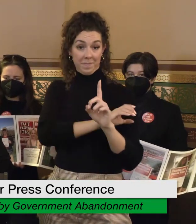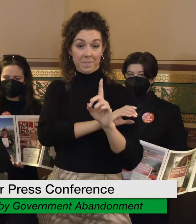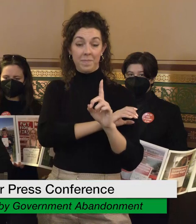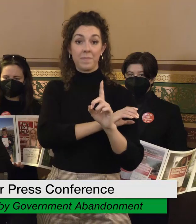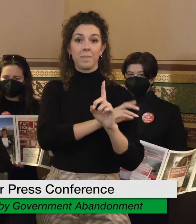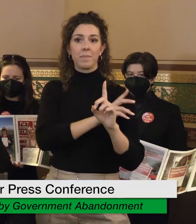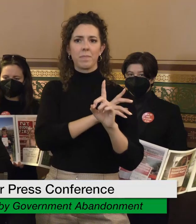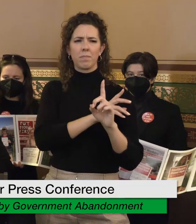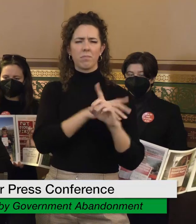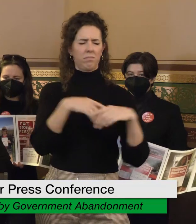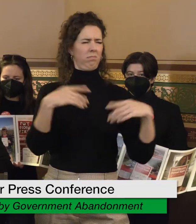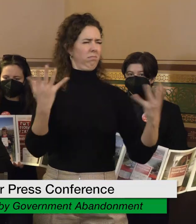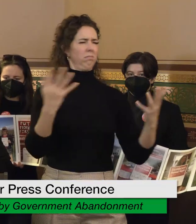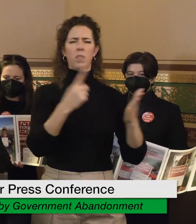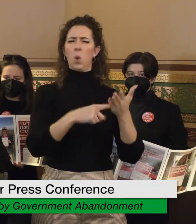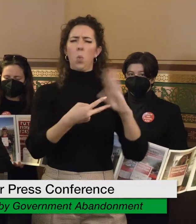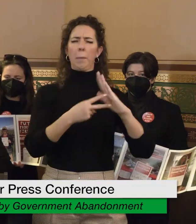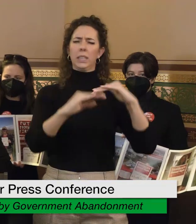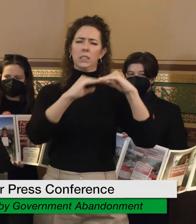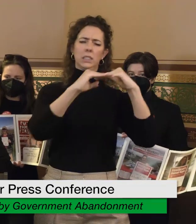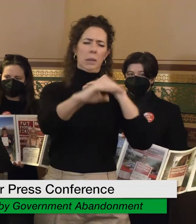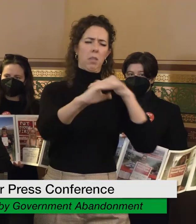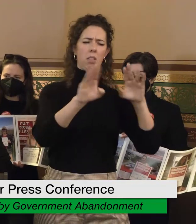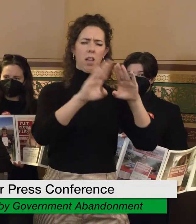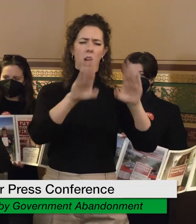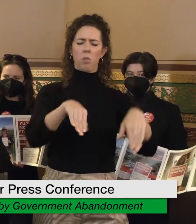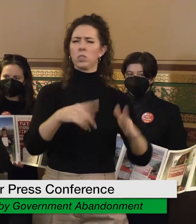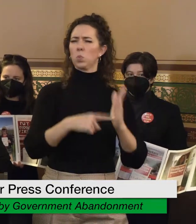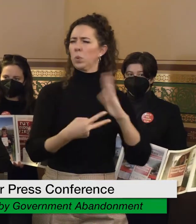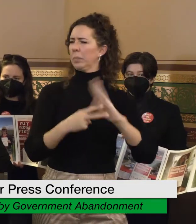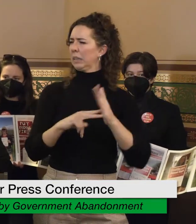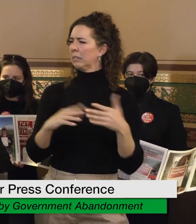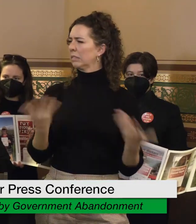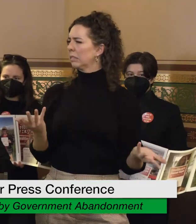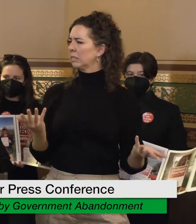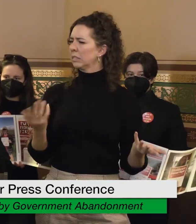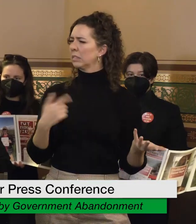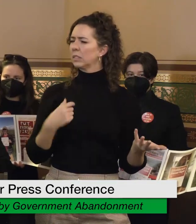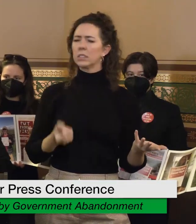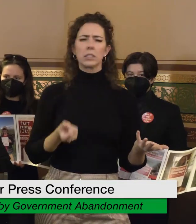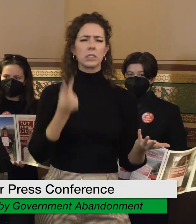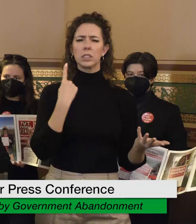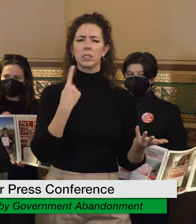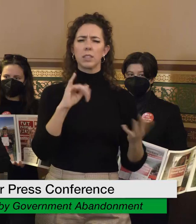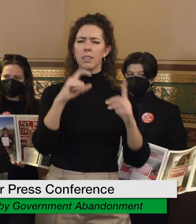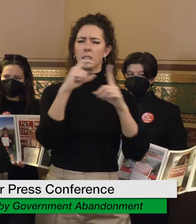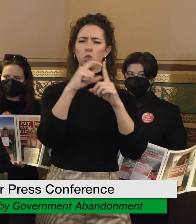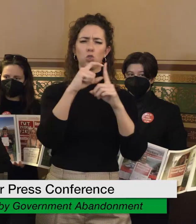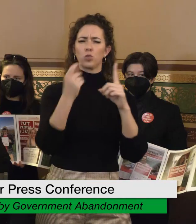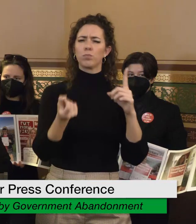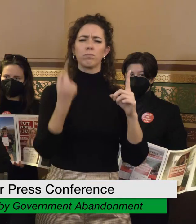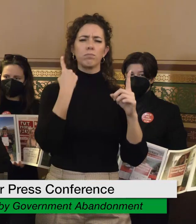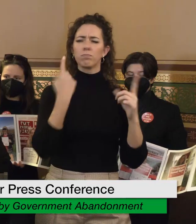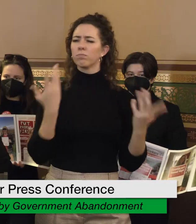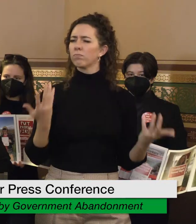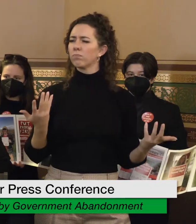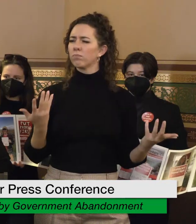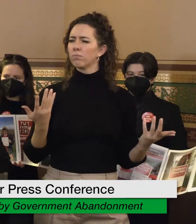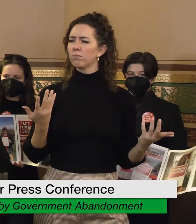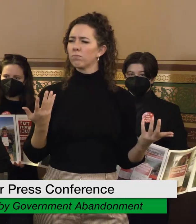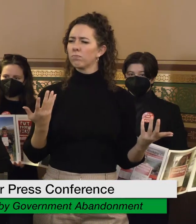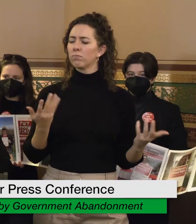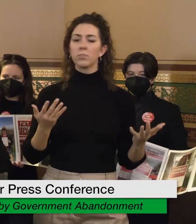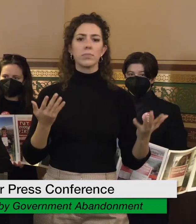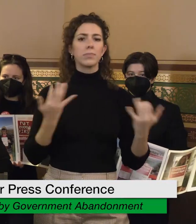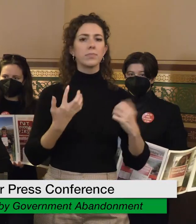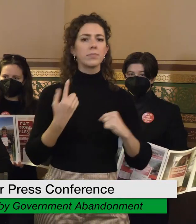Who is stably housed? I don't really understand that term. In this